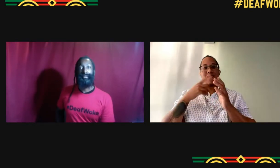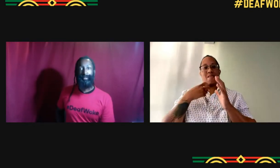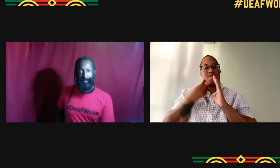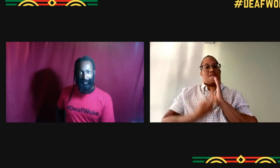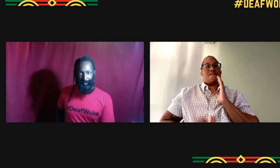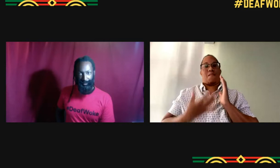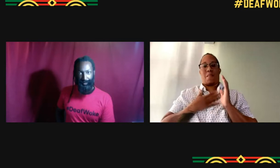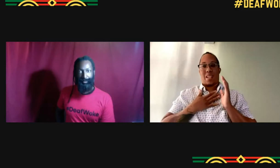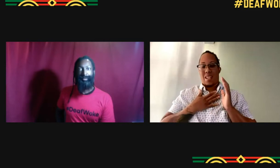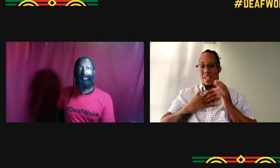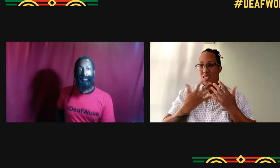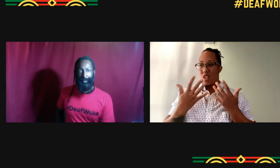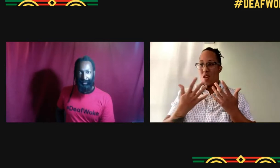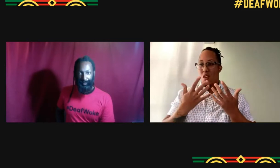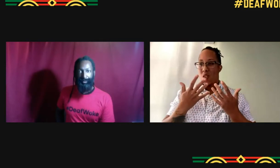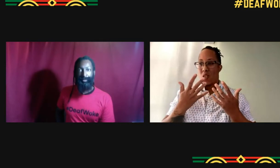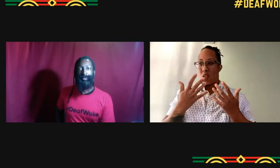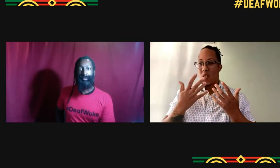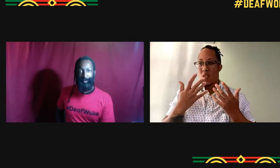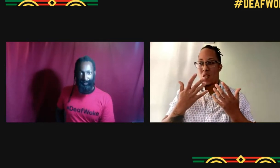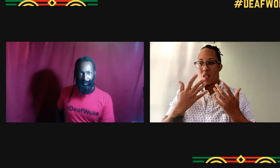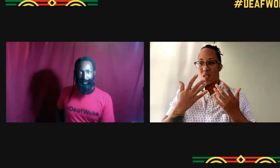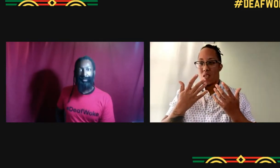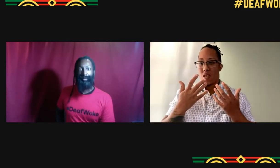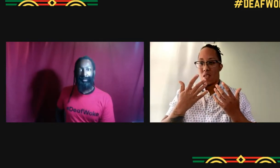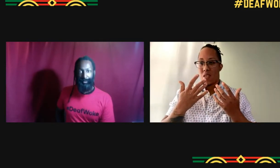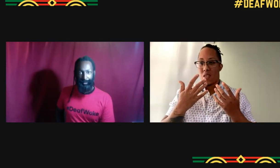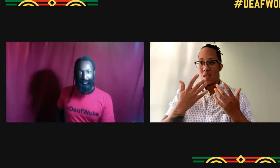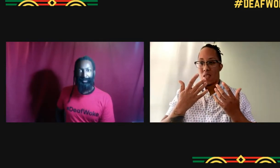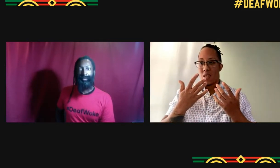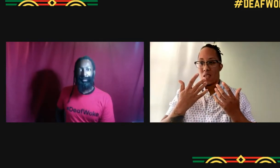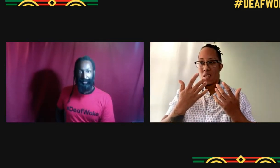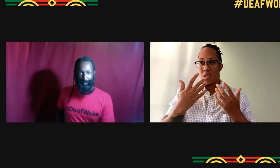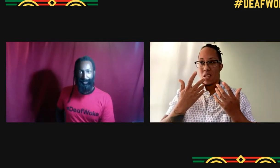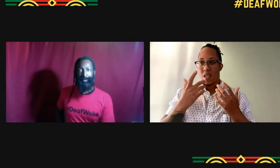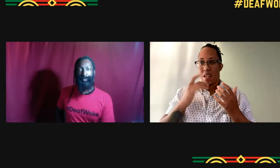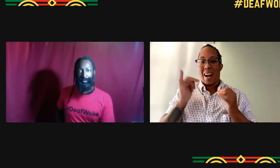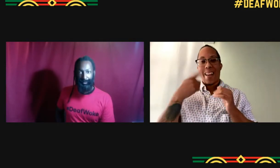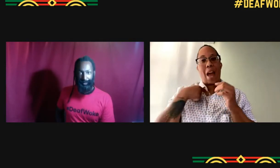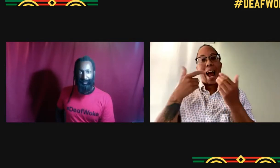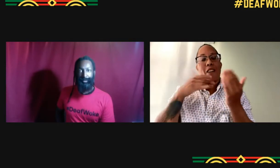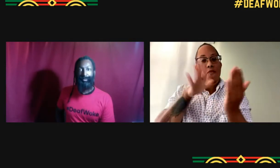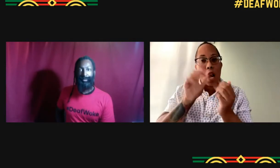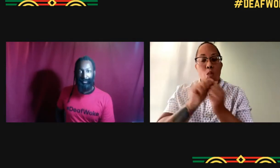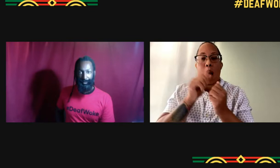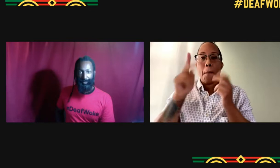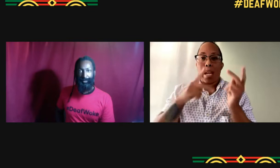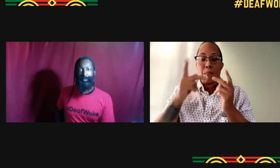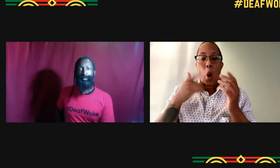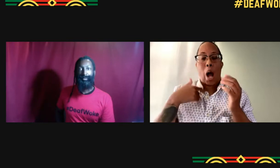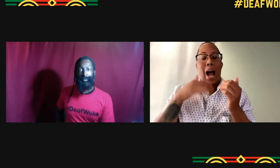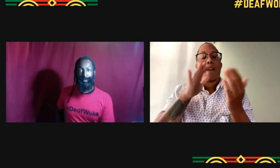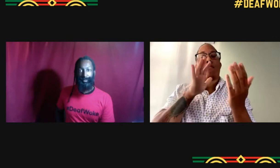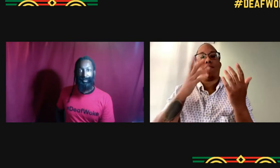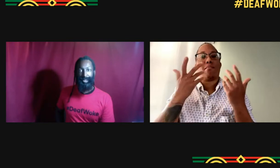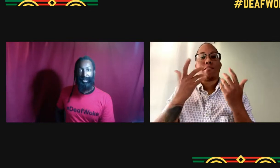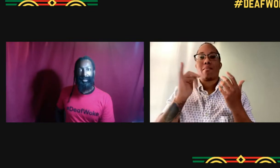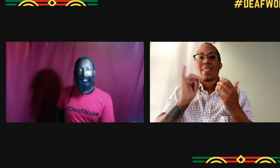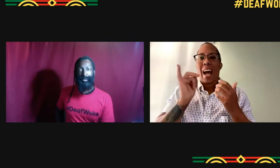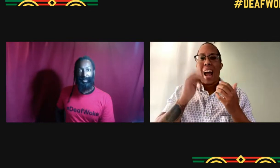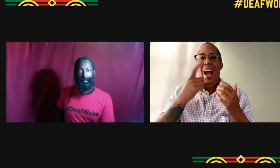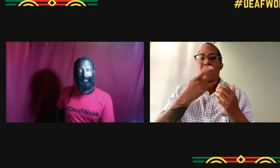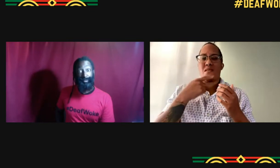to. Those things have also had to come out and be assessed as I have delved in to my identity in that